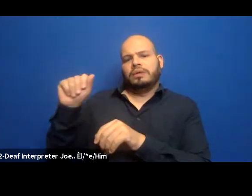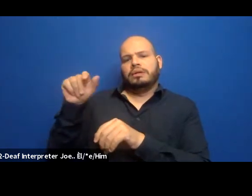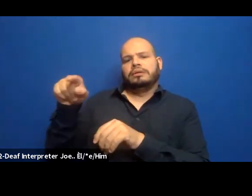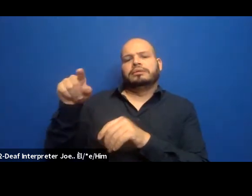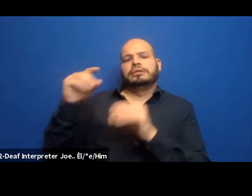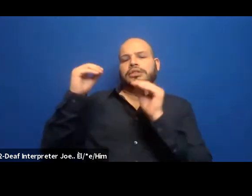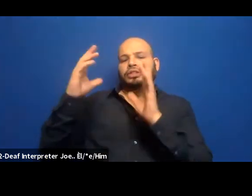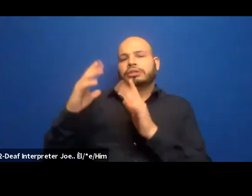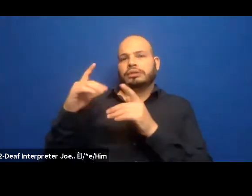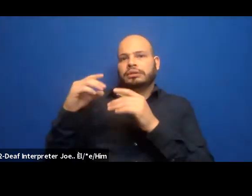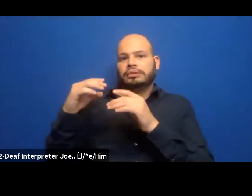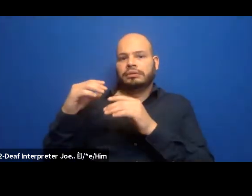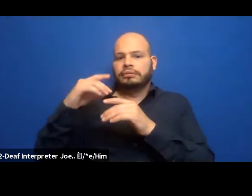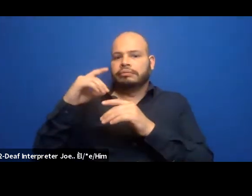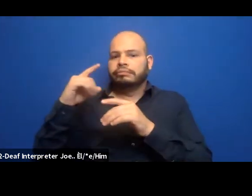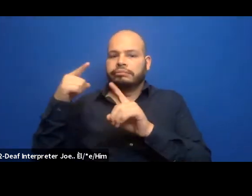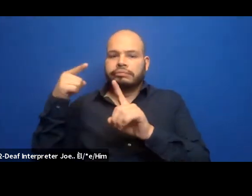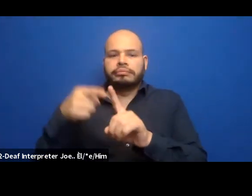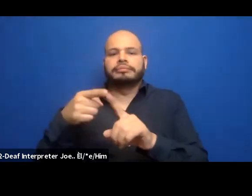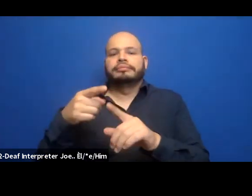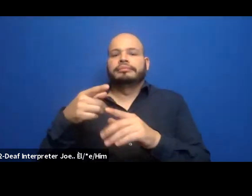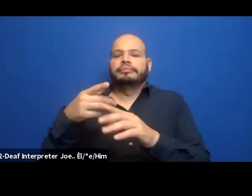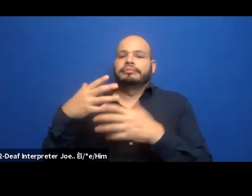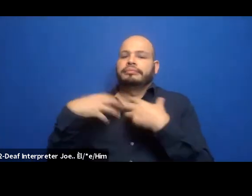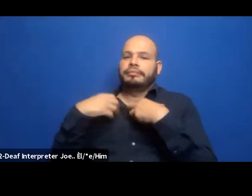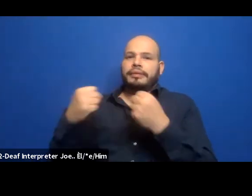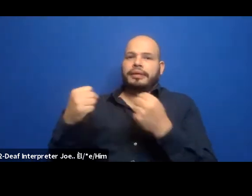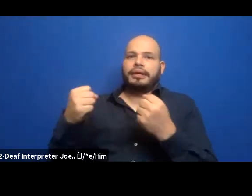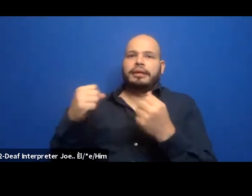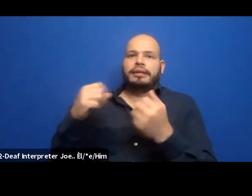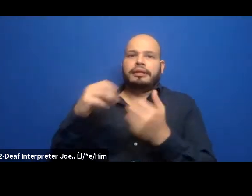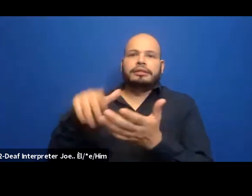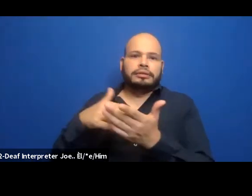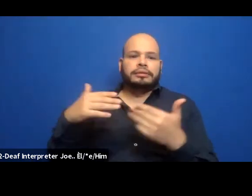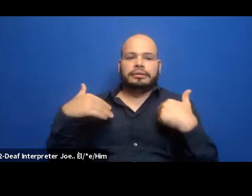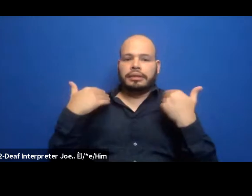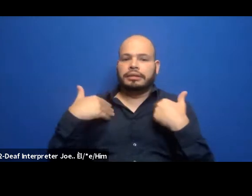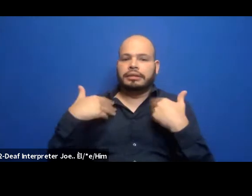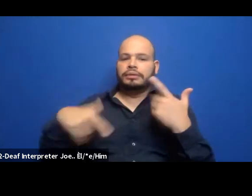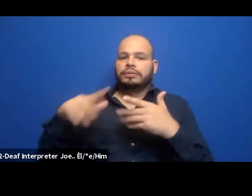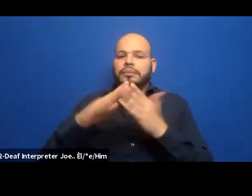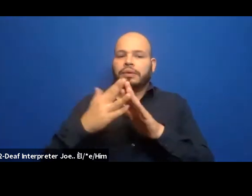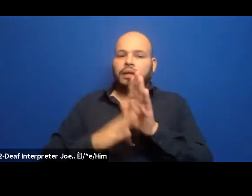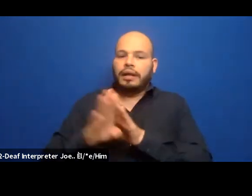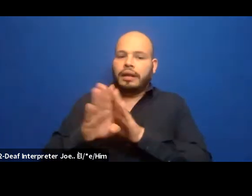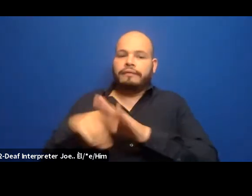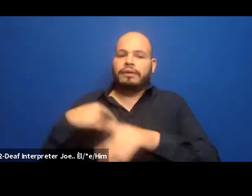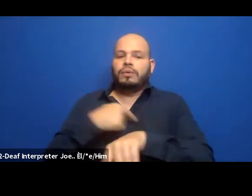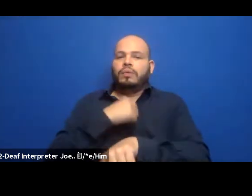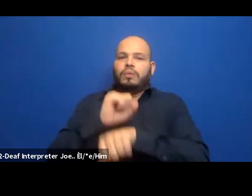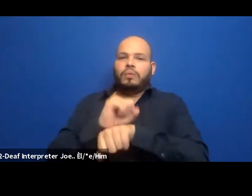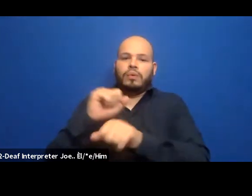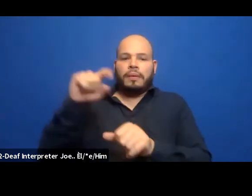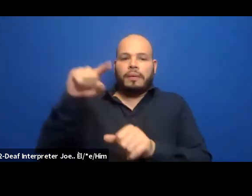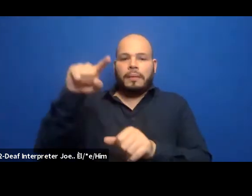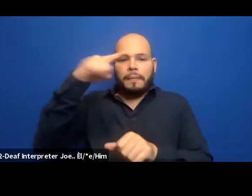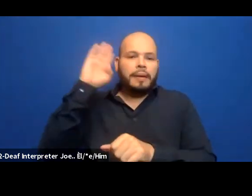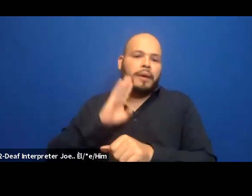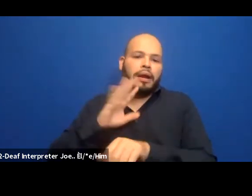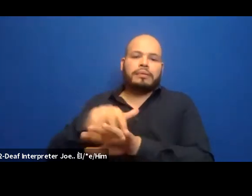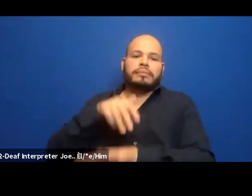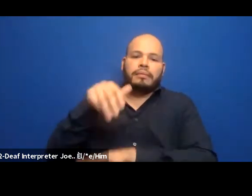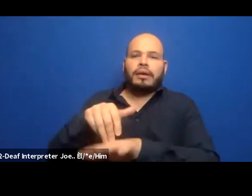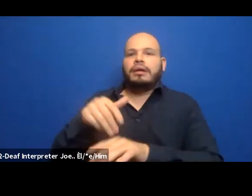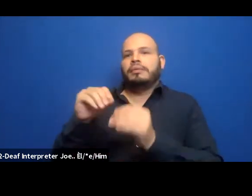in communities that are impacted by community, systematic, and interpersonal relationship violence.